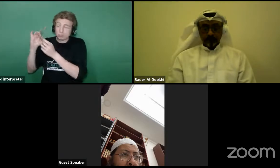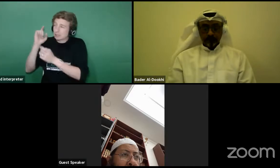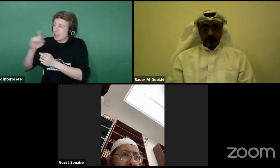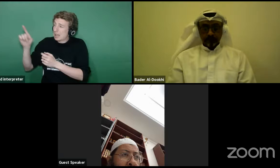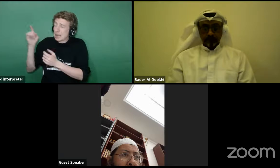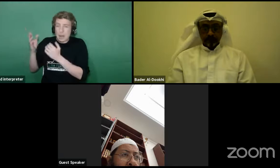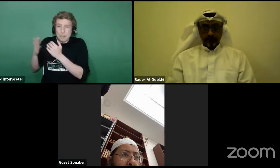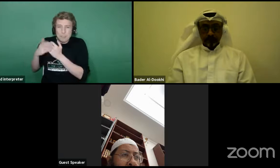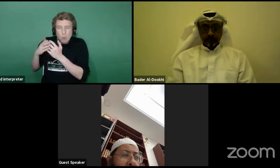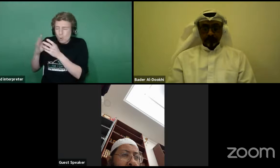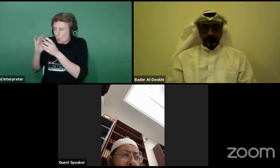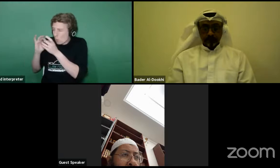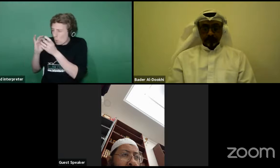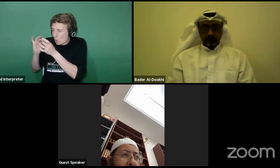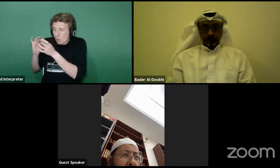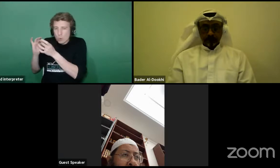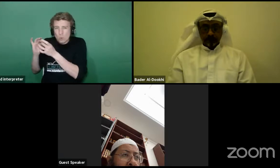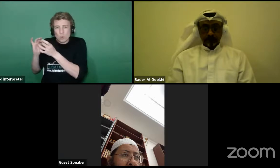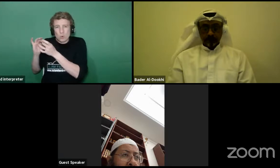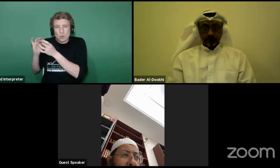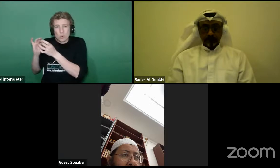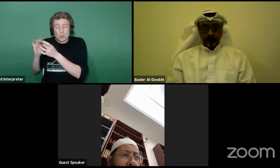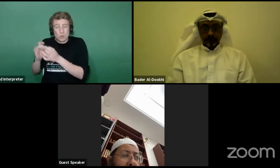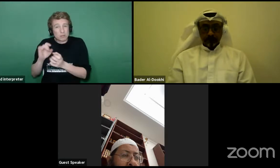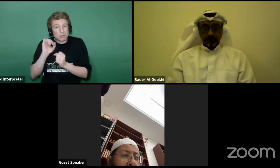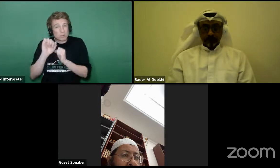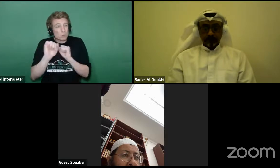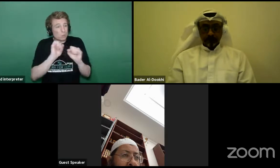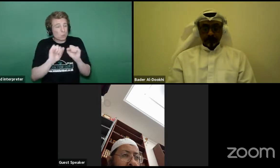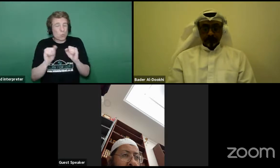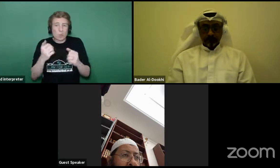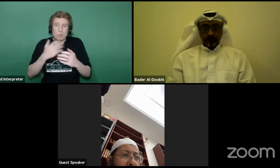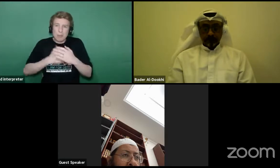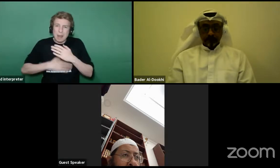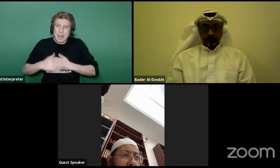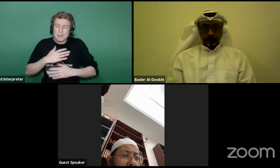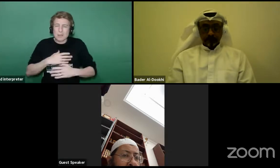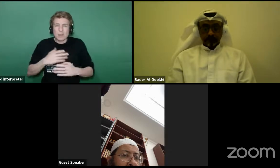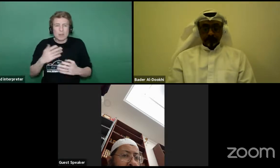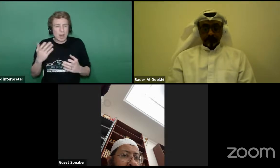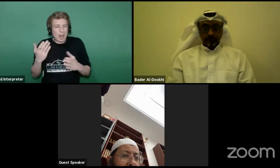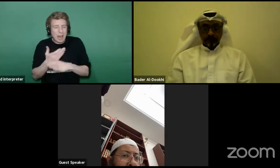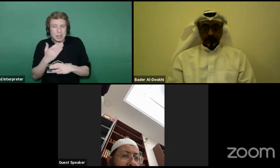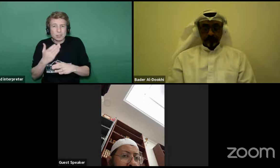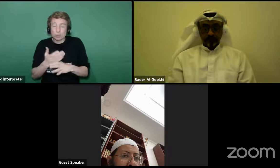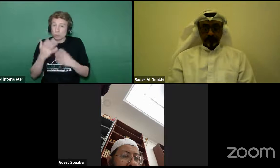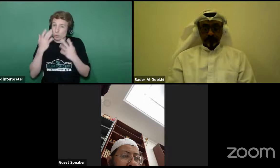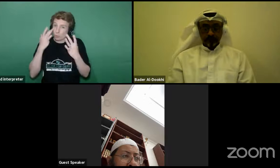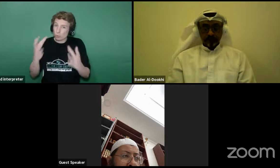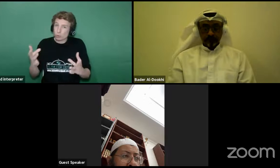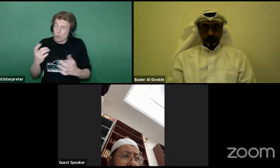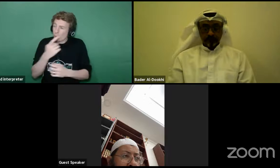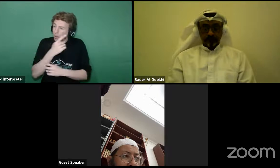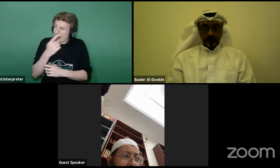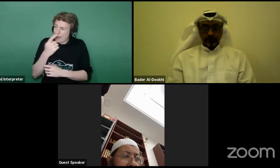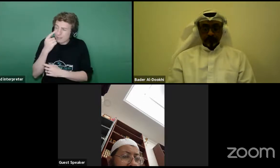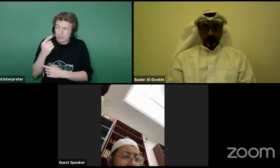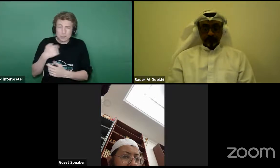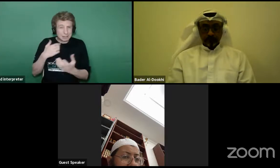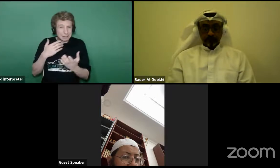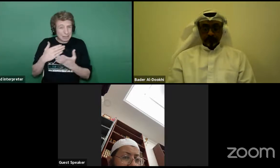actions, through this abstination, you are showing a clear evidence of the truthfulness of your